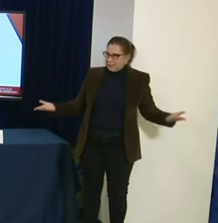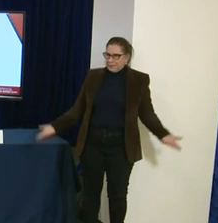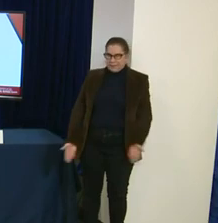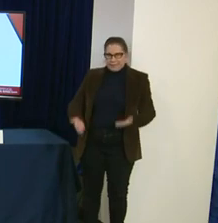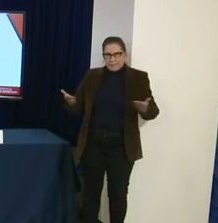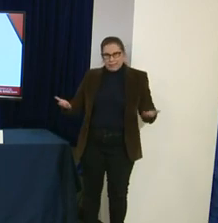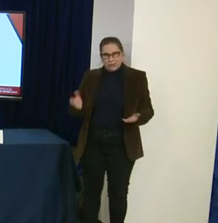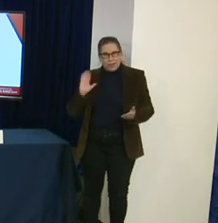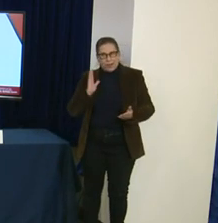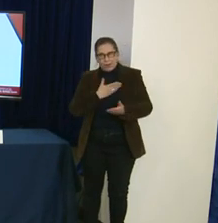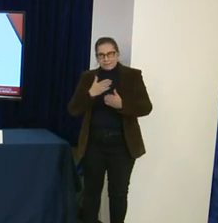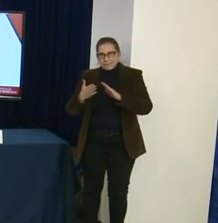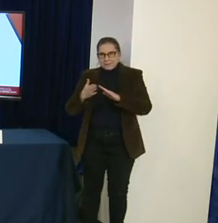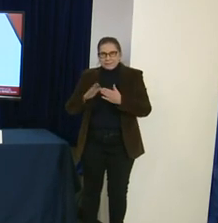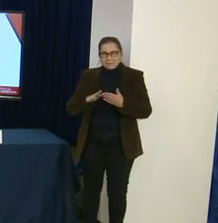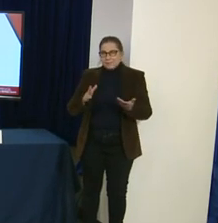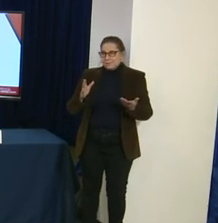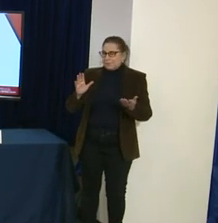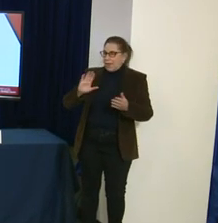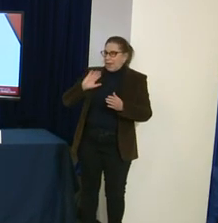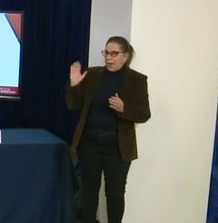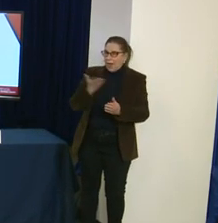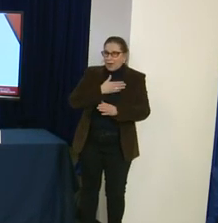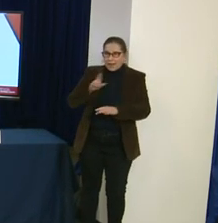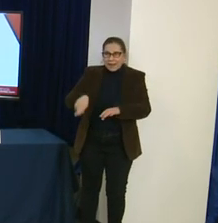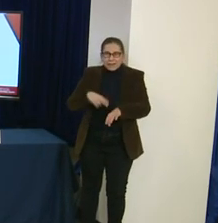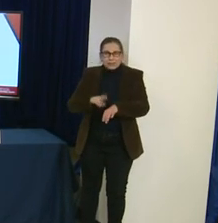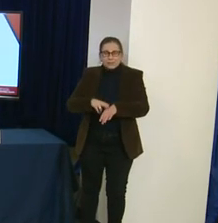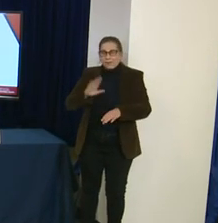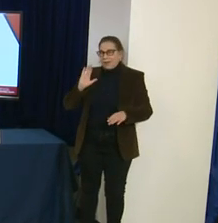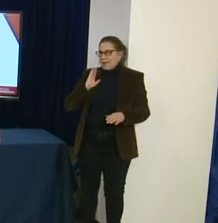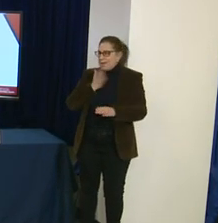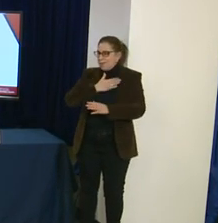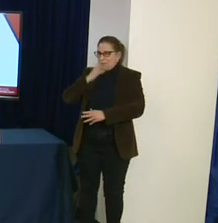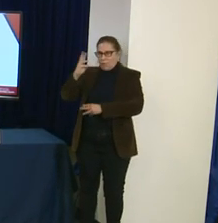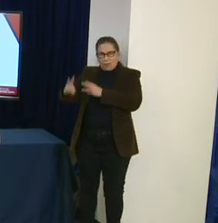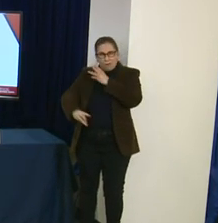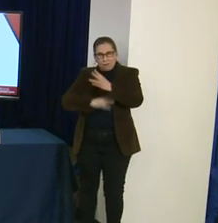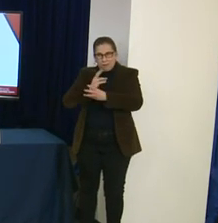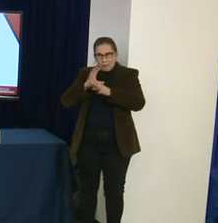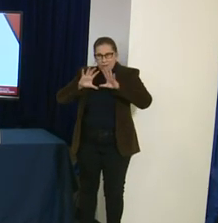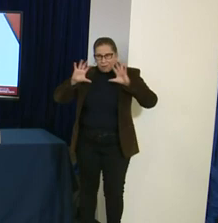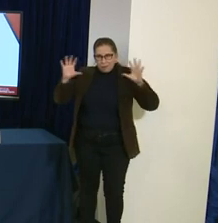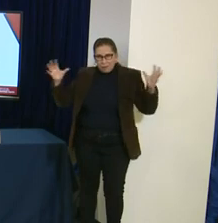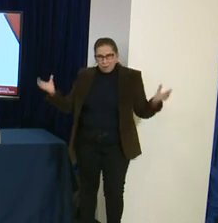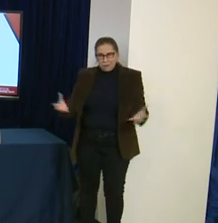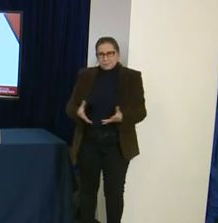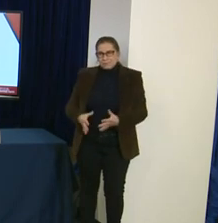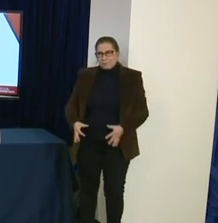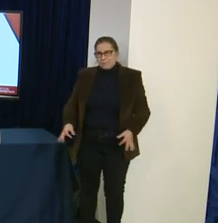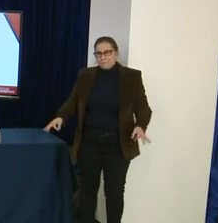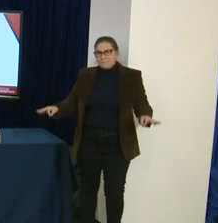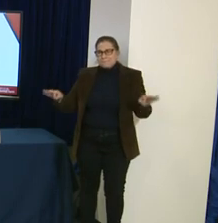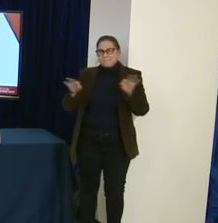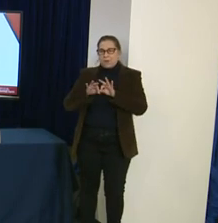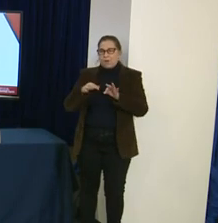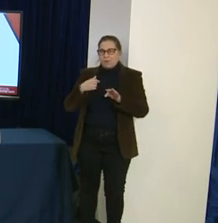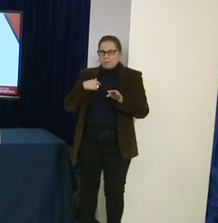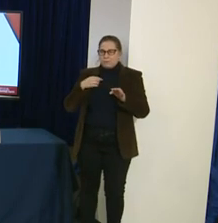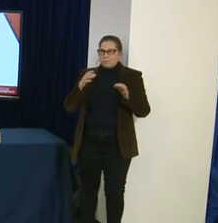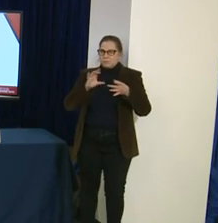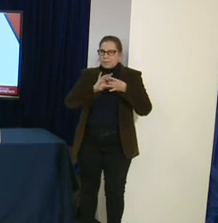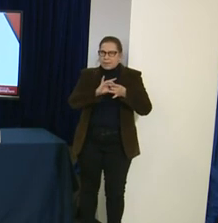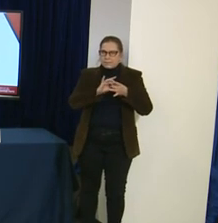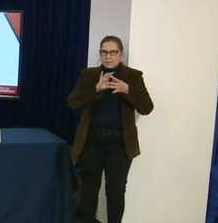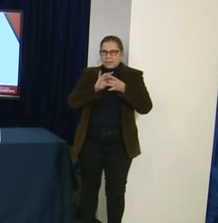that important that we stay connected even while practicing social distancing. First, I want to tell